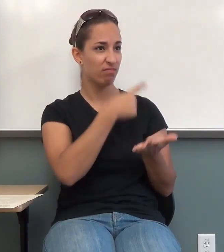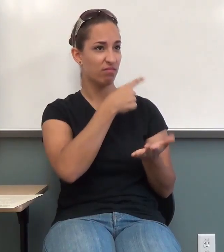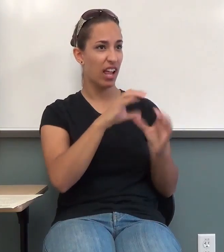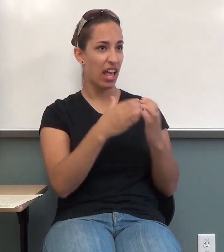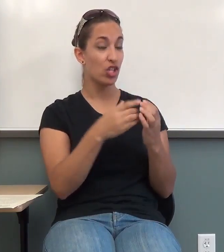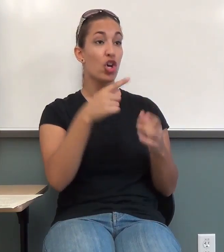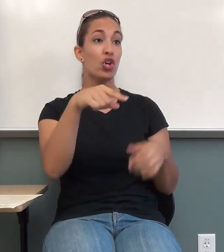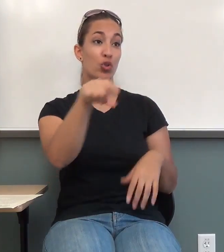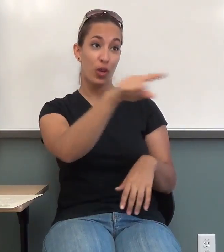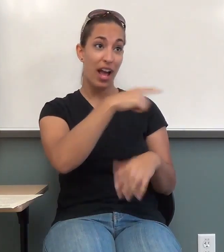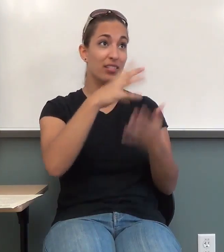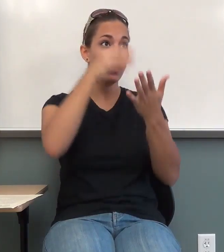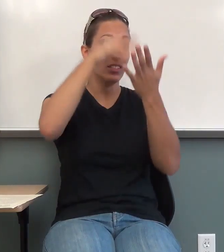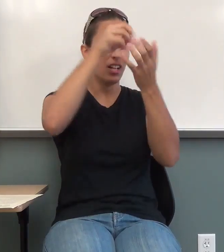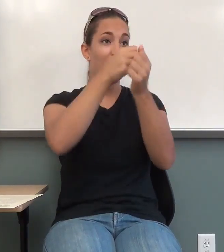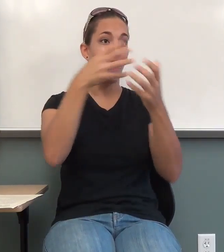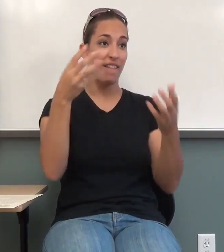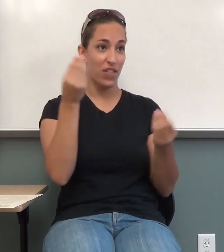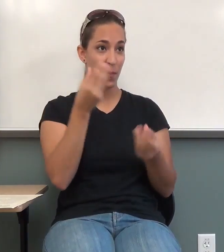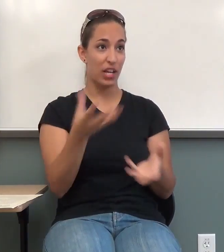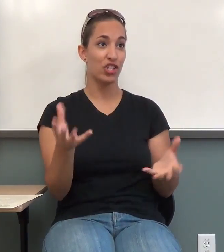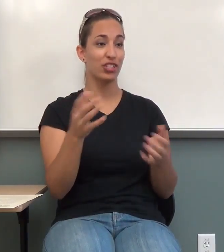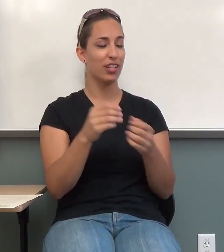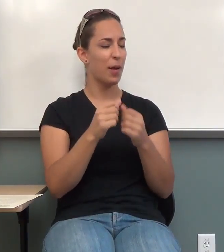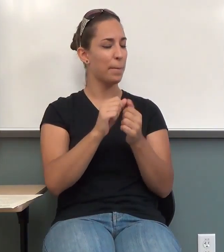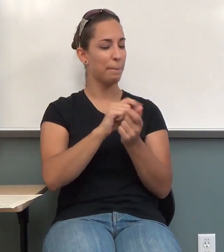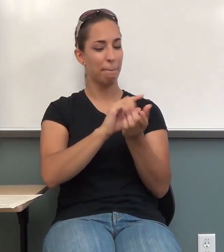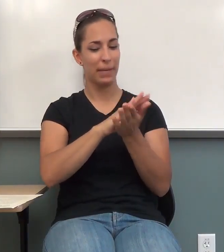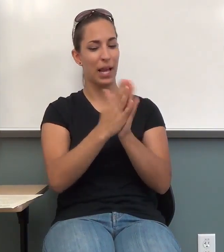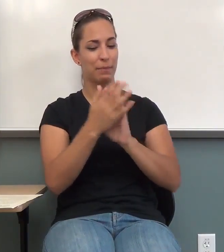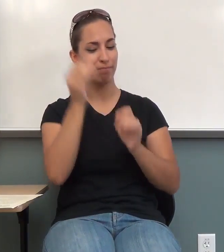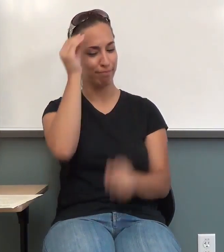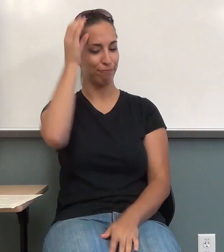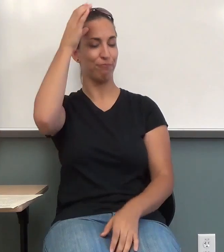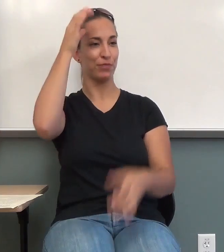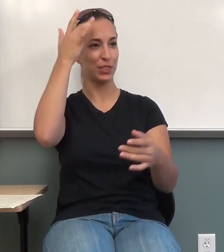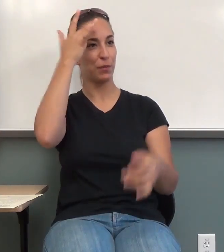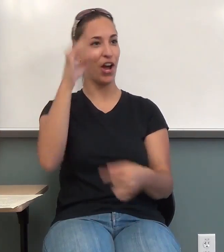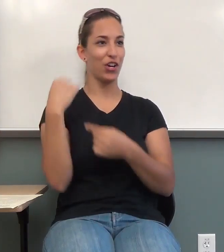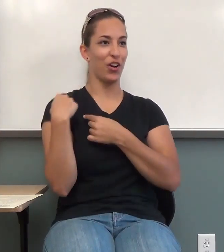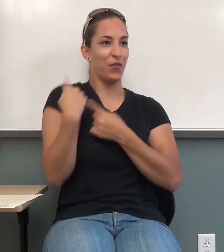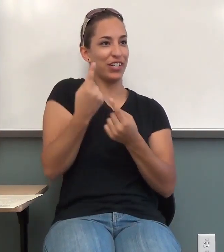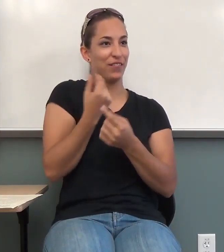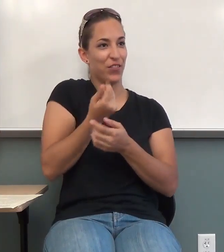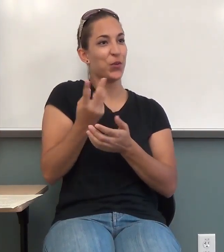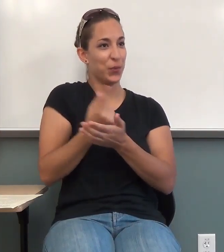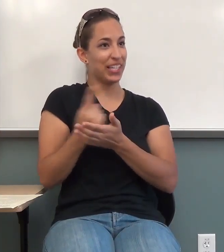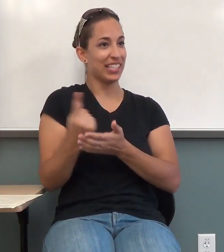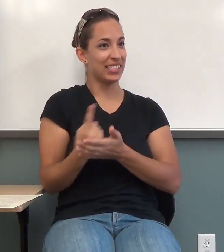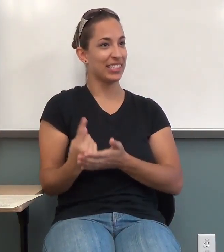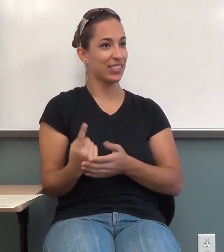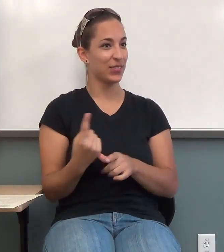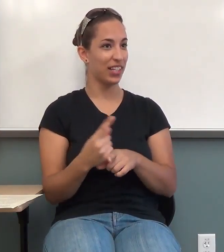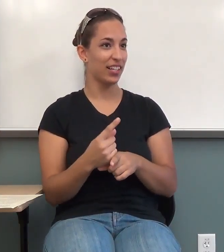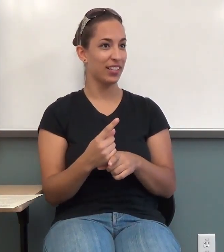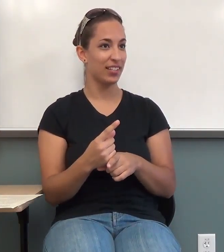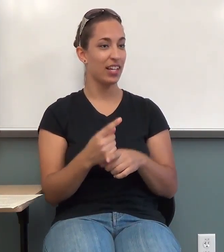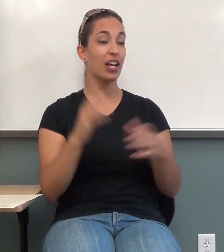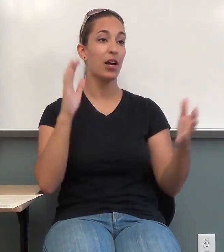lot of information and become much smarter over the course of this last couple of weeks in relationship to the English language. So